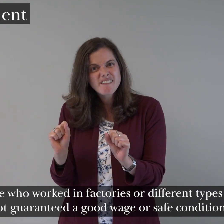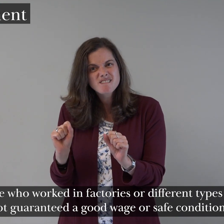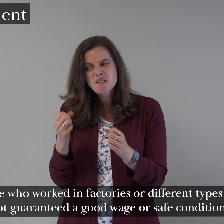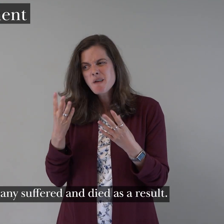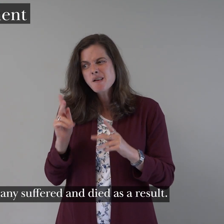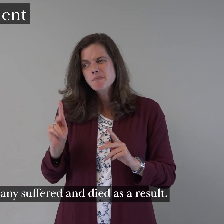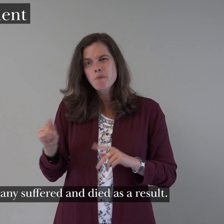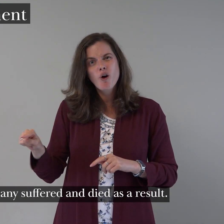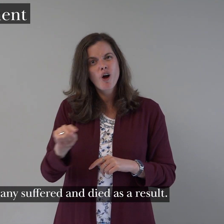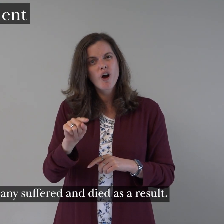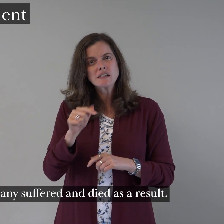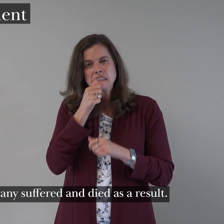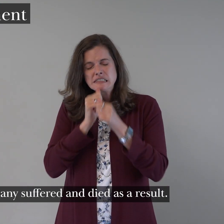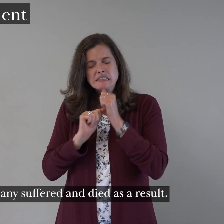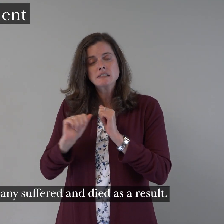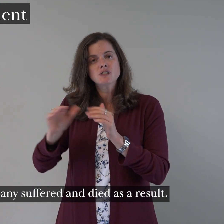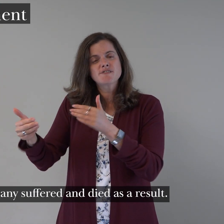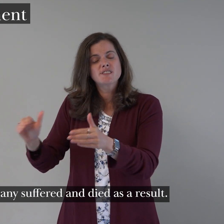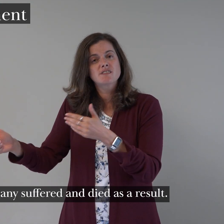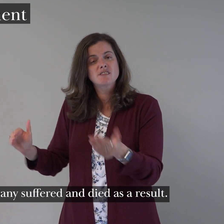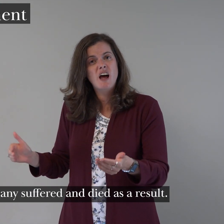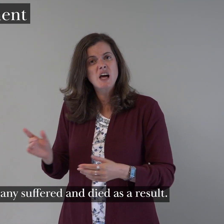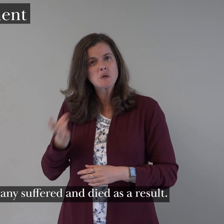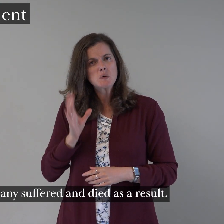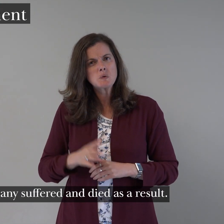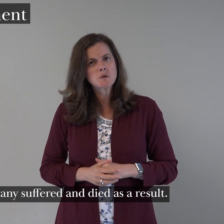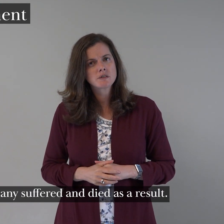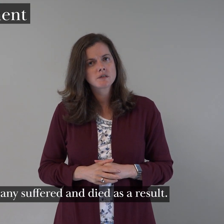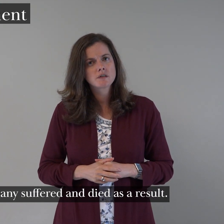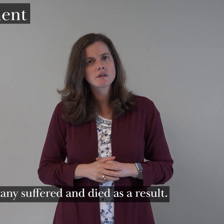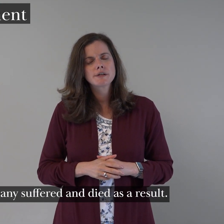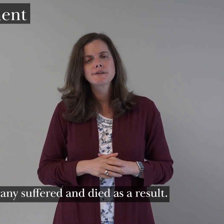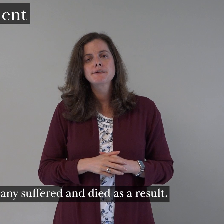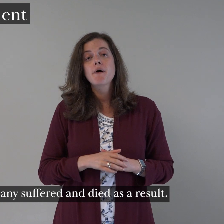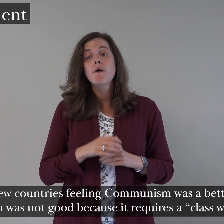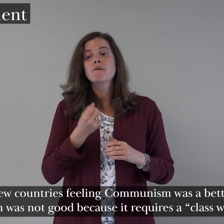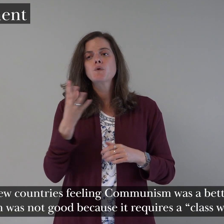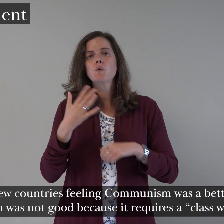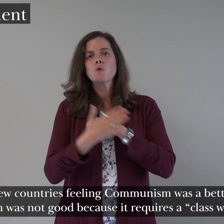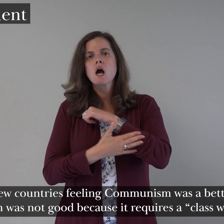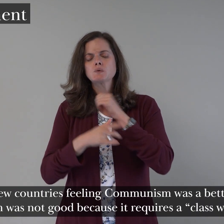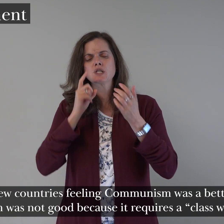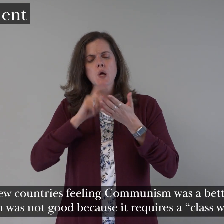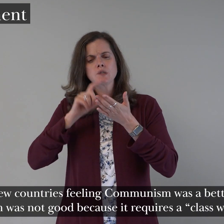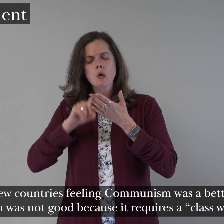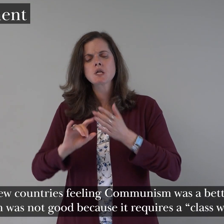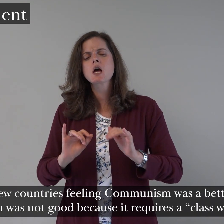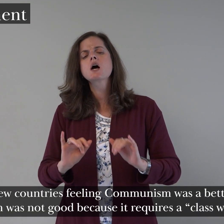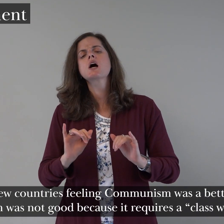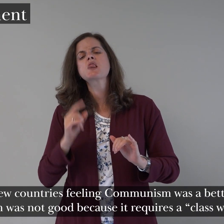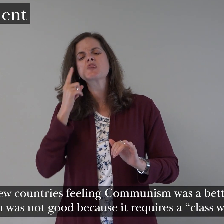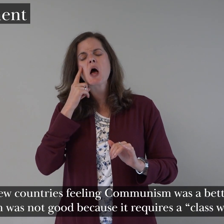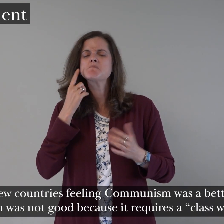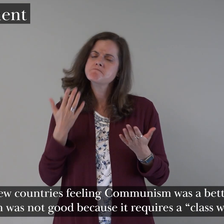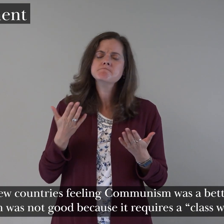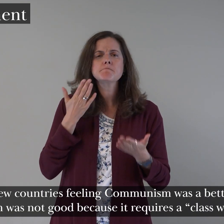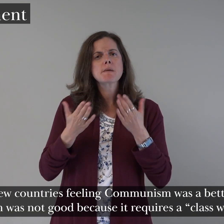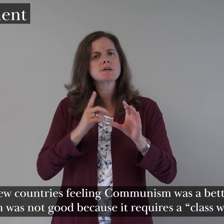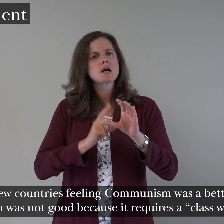And many suffered and died as a result That did lead to a few countries feeling communism was a